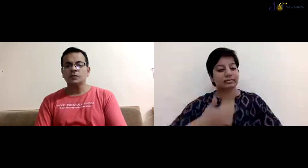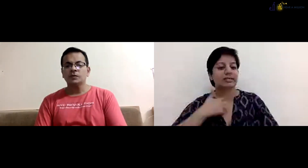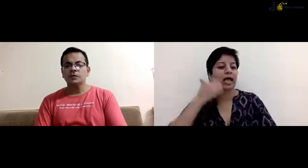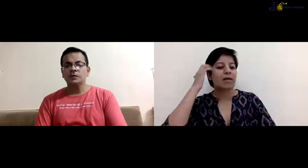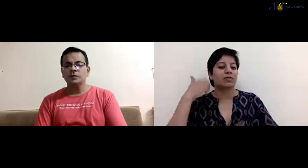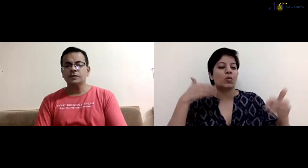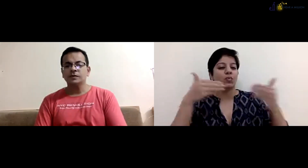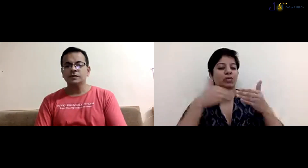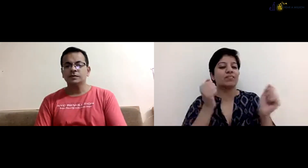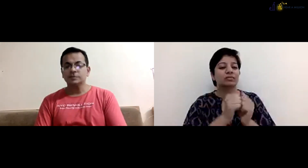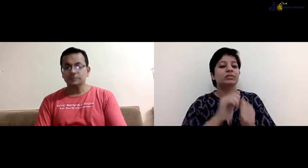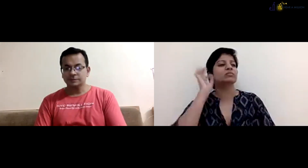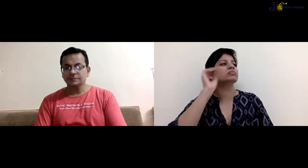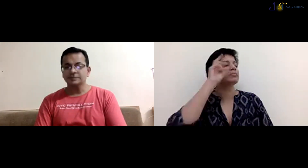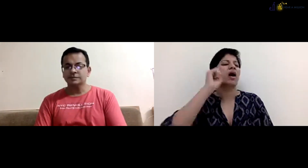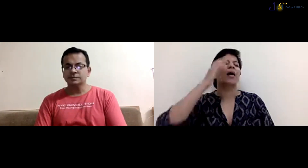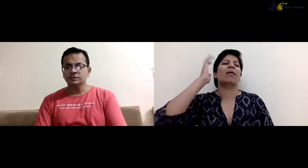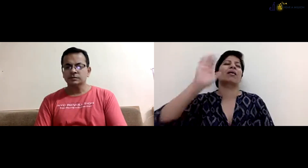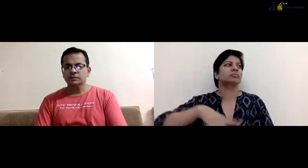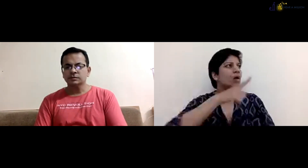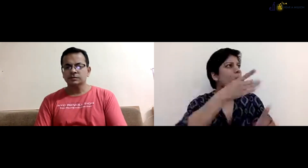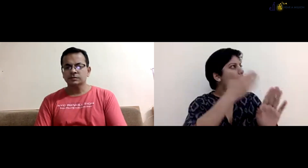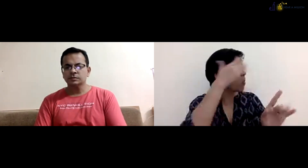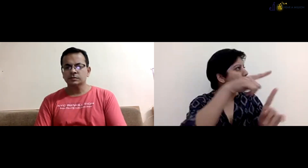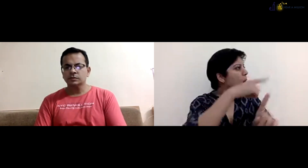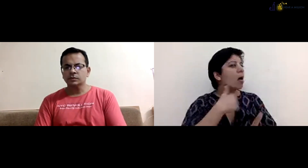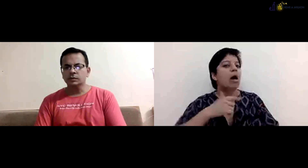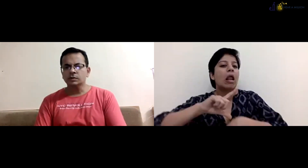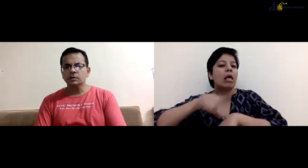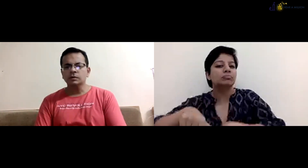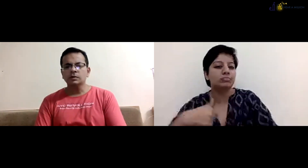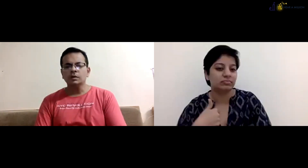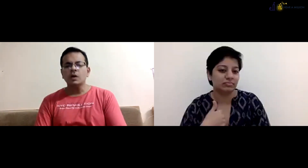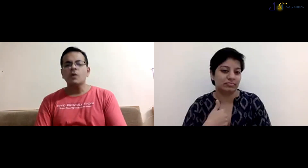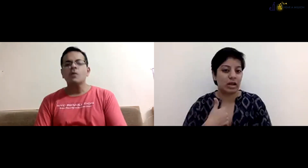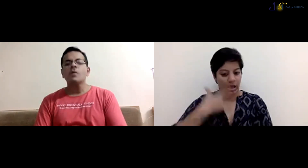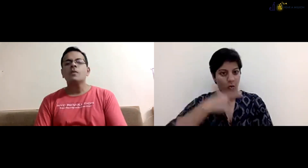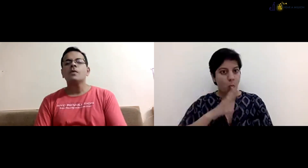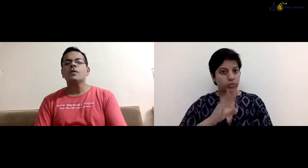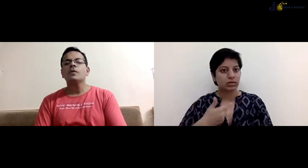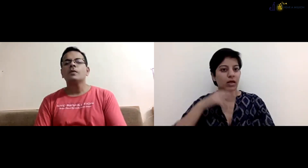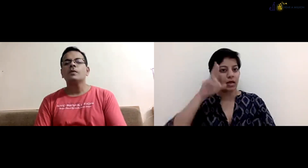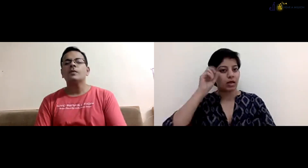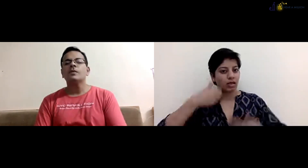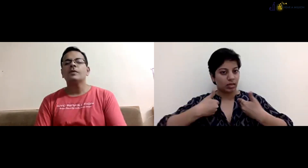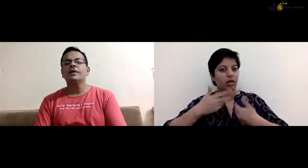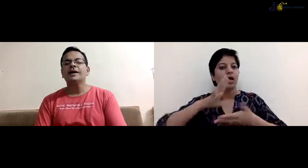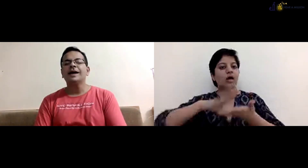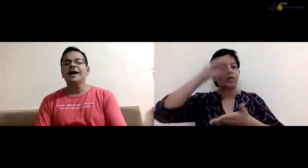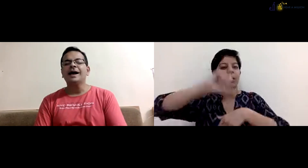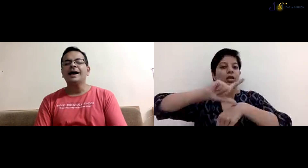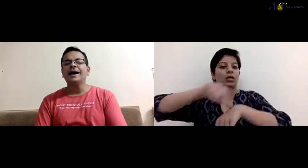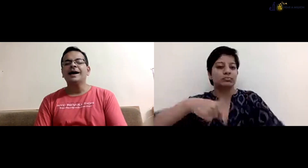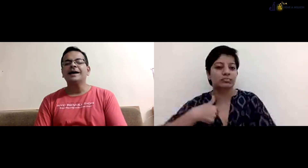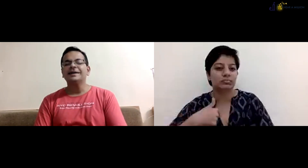are the things which I have been facing. He said okay, then you are having a Usher syndrome. So yeah, some people were aware about